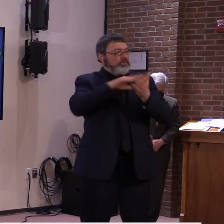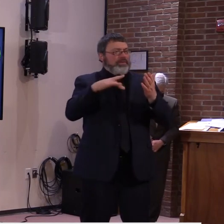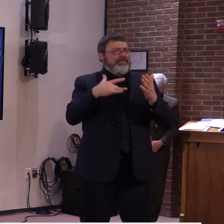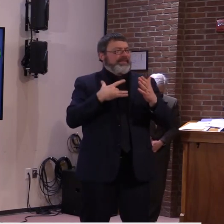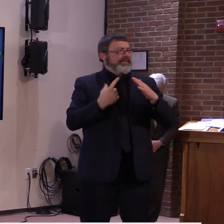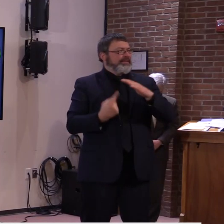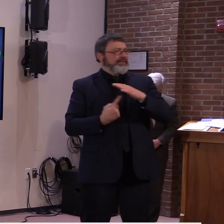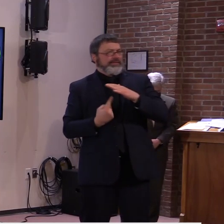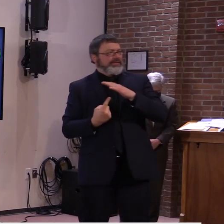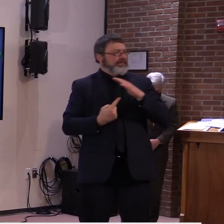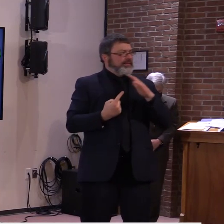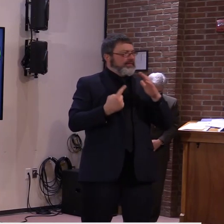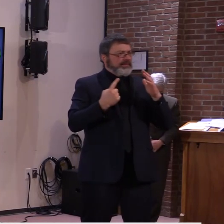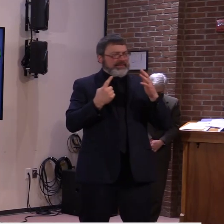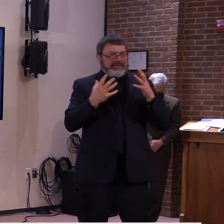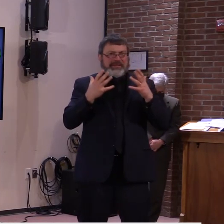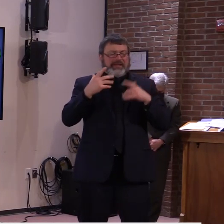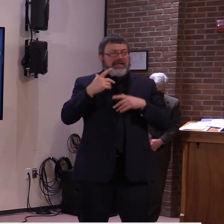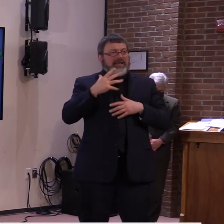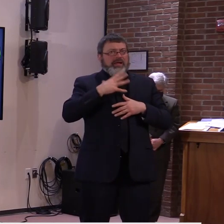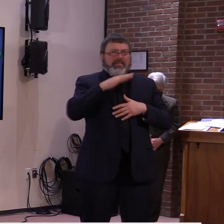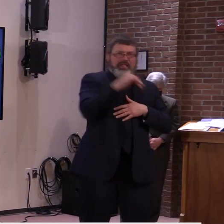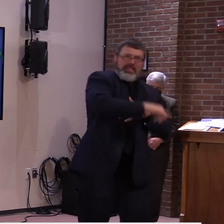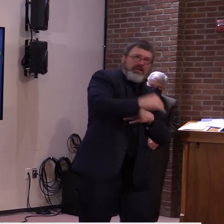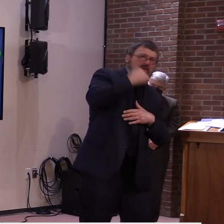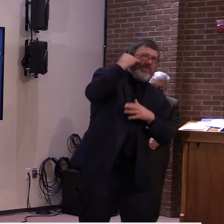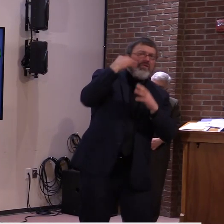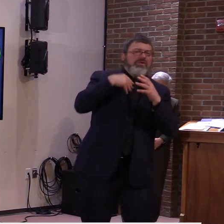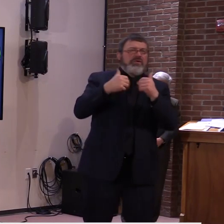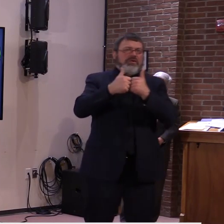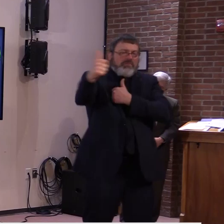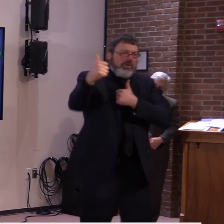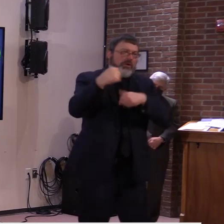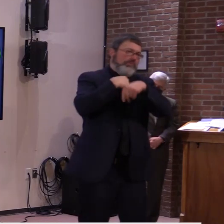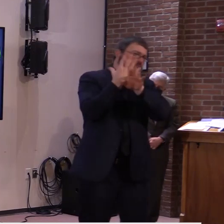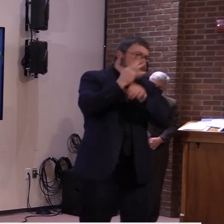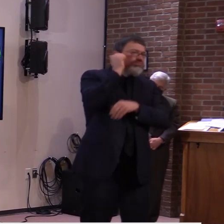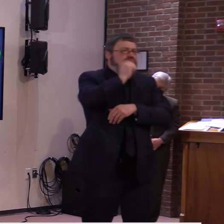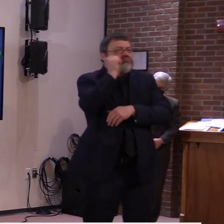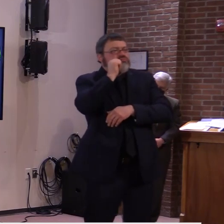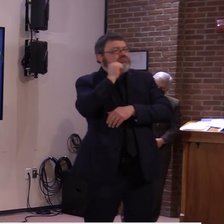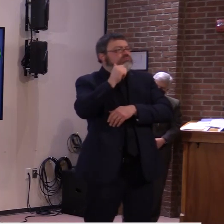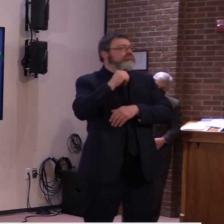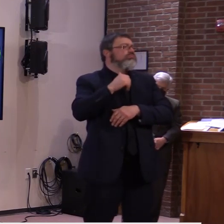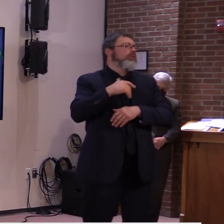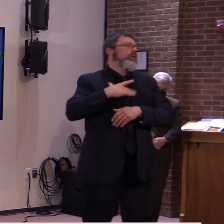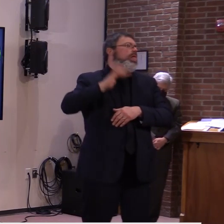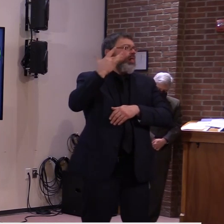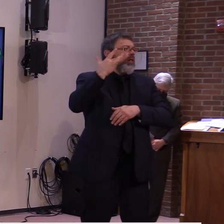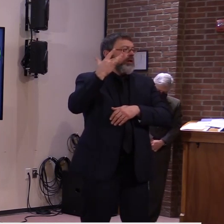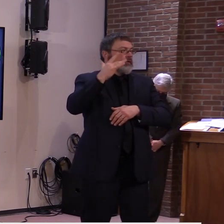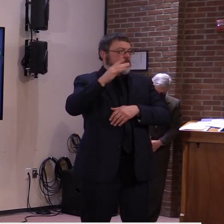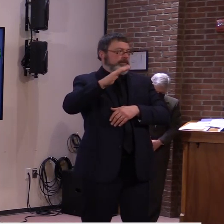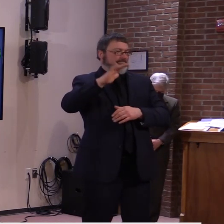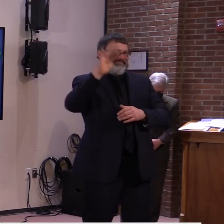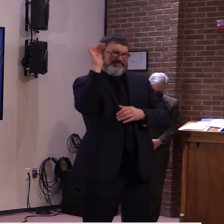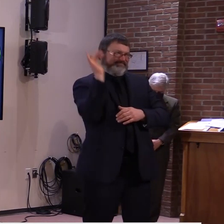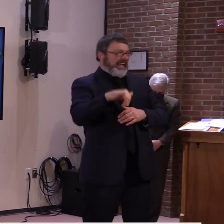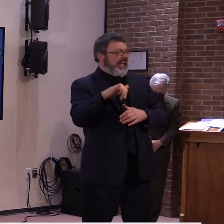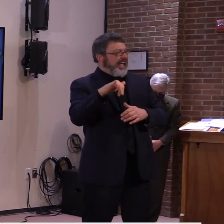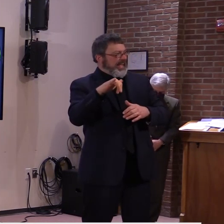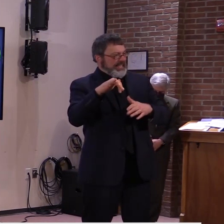emergency. It will be important for schools to be working as part of their school district systems in order to address these issues, particularly as